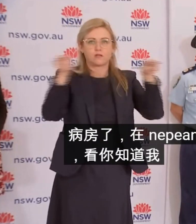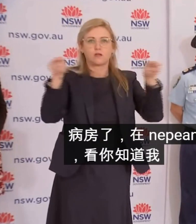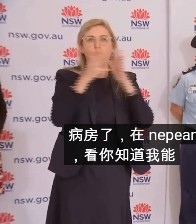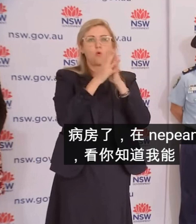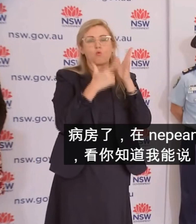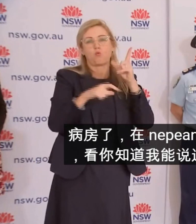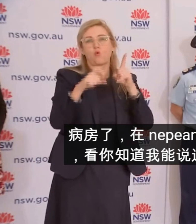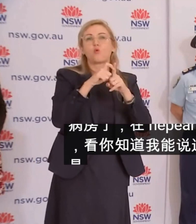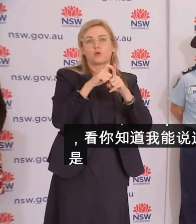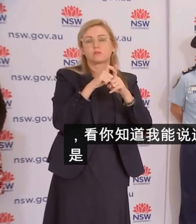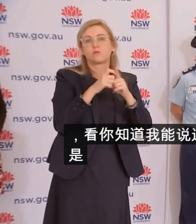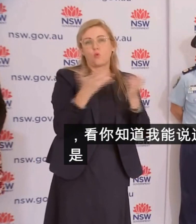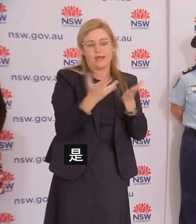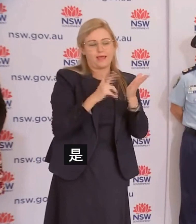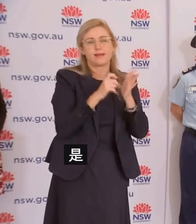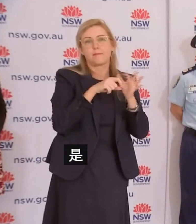And look, can I say this